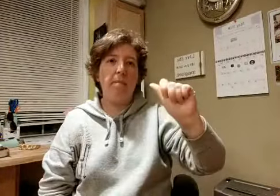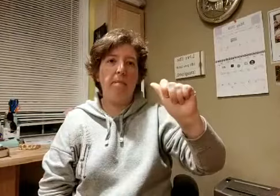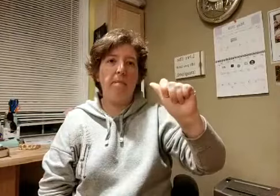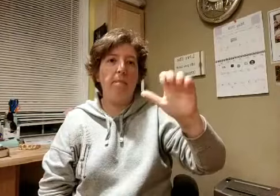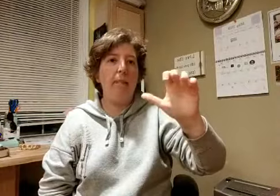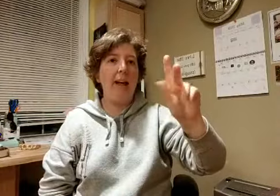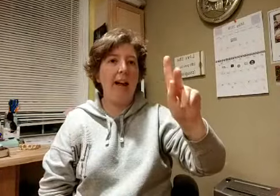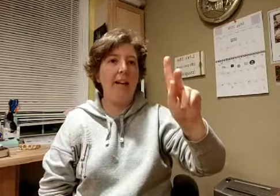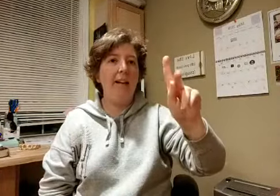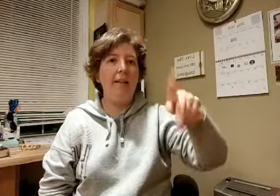Black